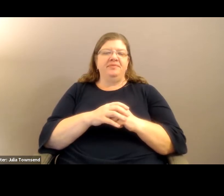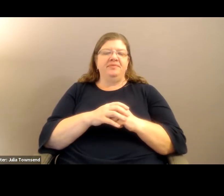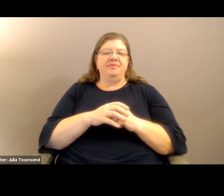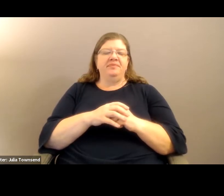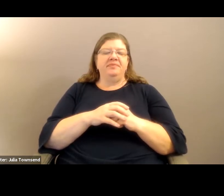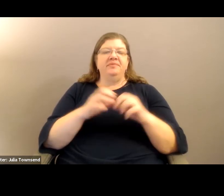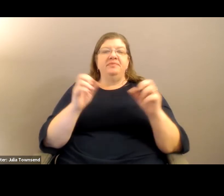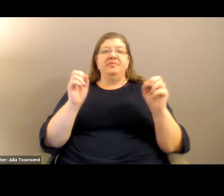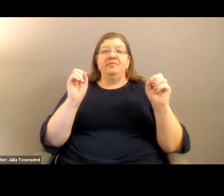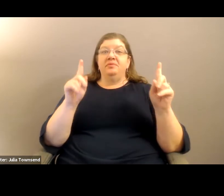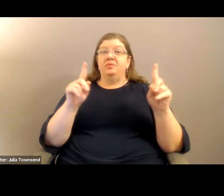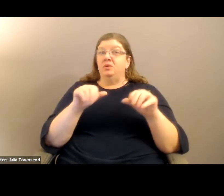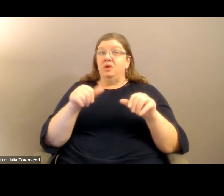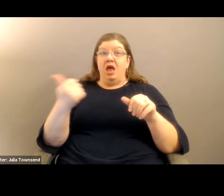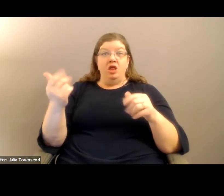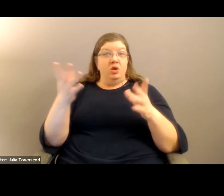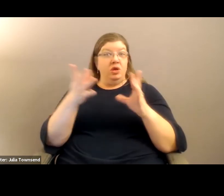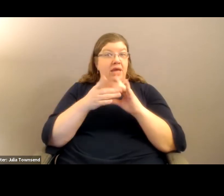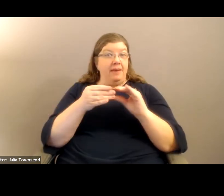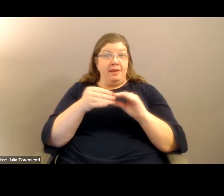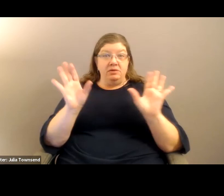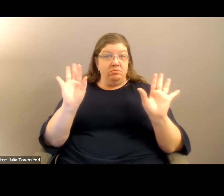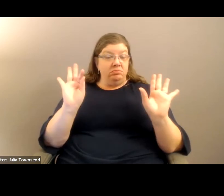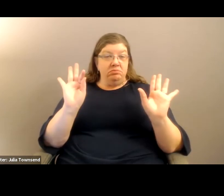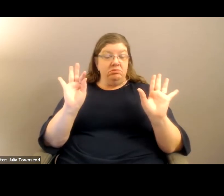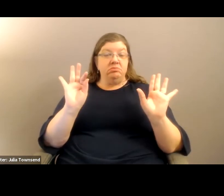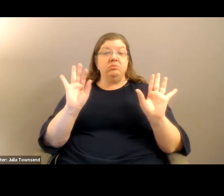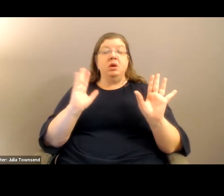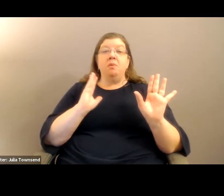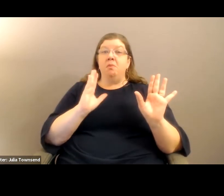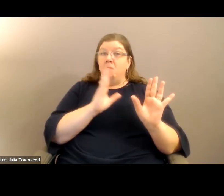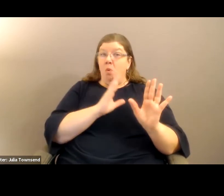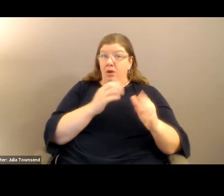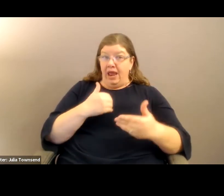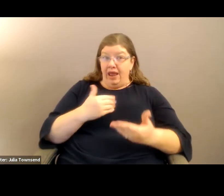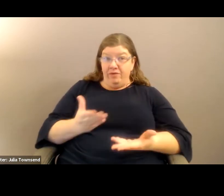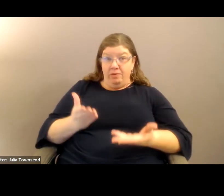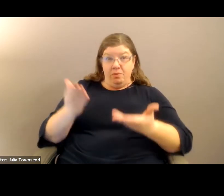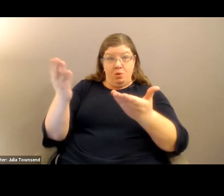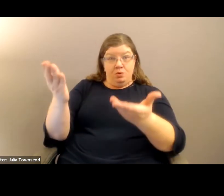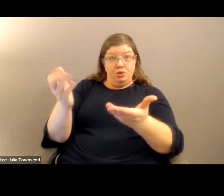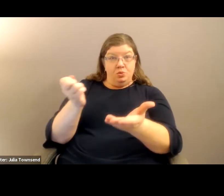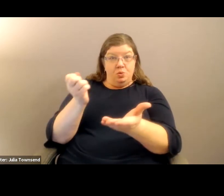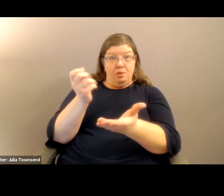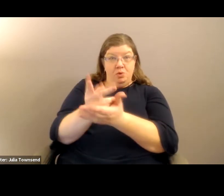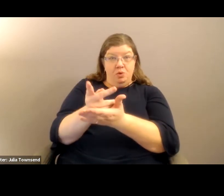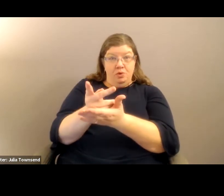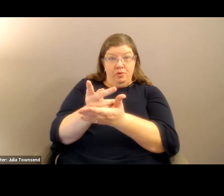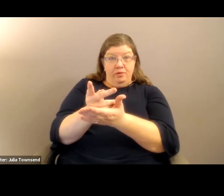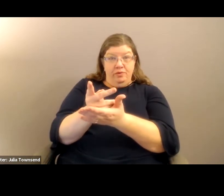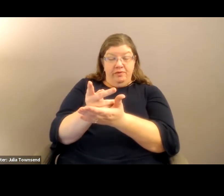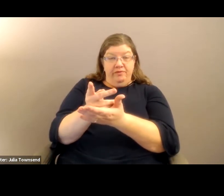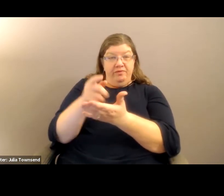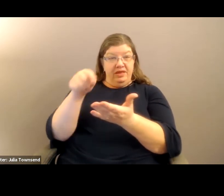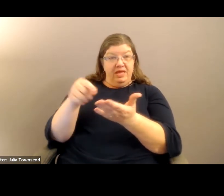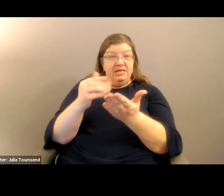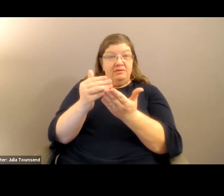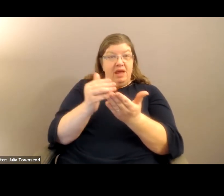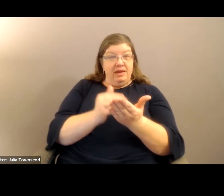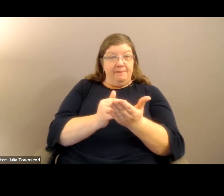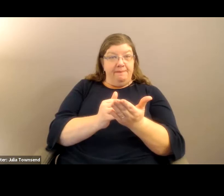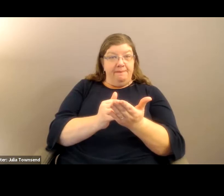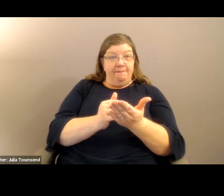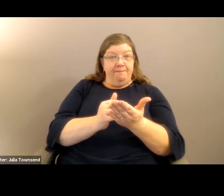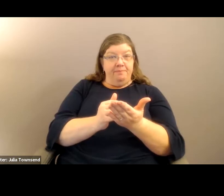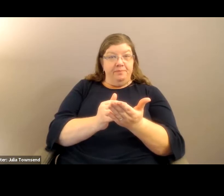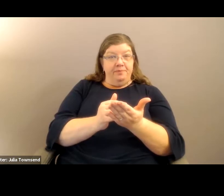Okay, I think no further comments. Board, may I have a motion to approve this item?